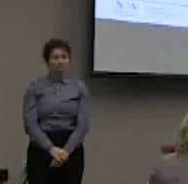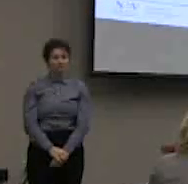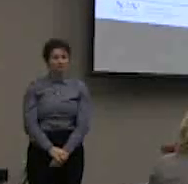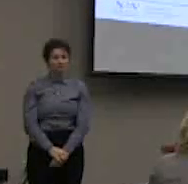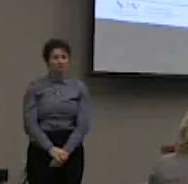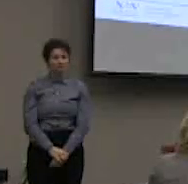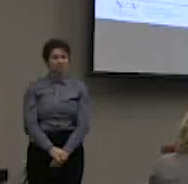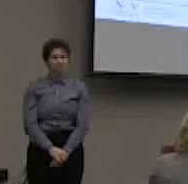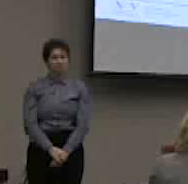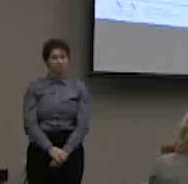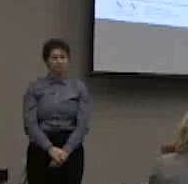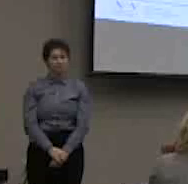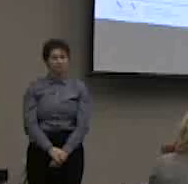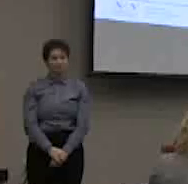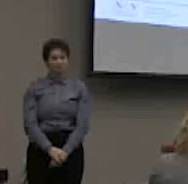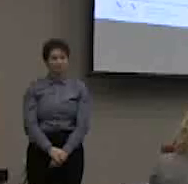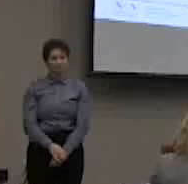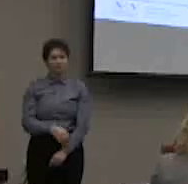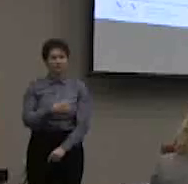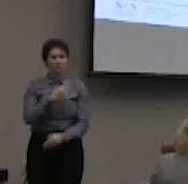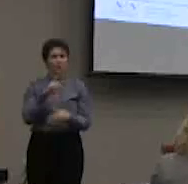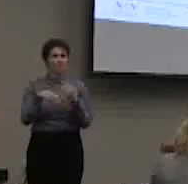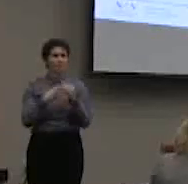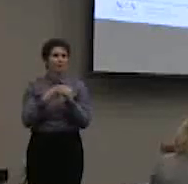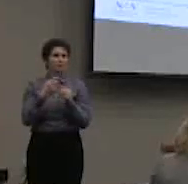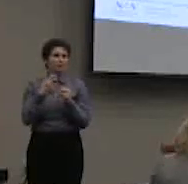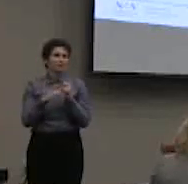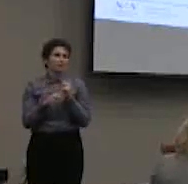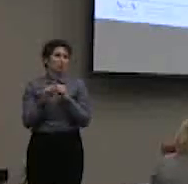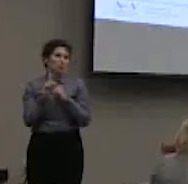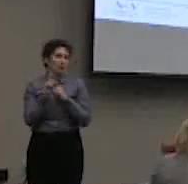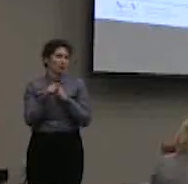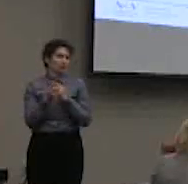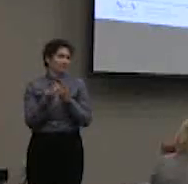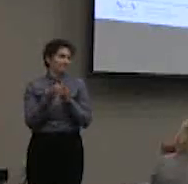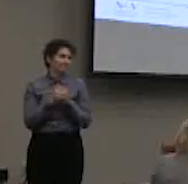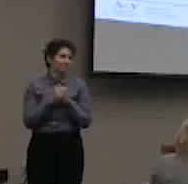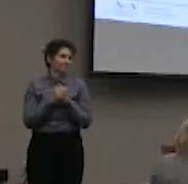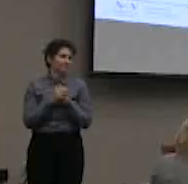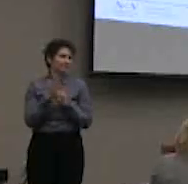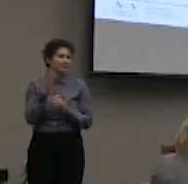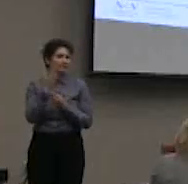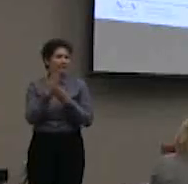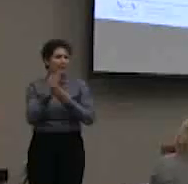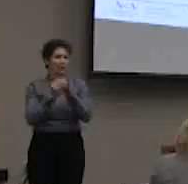What about difficult questions? What are questions that you wish you had answers to